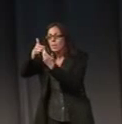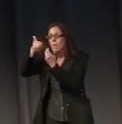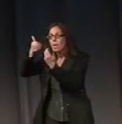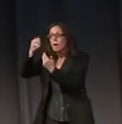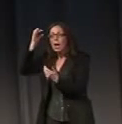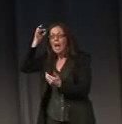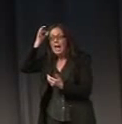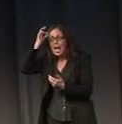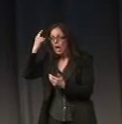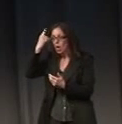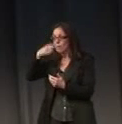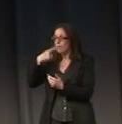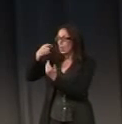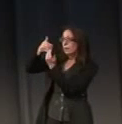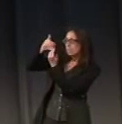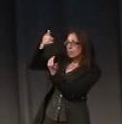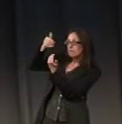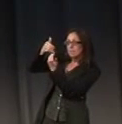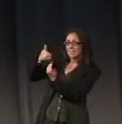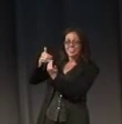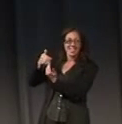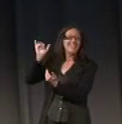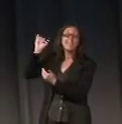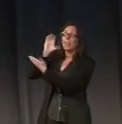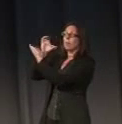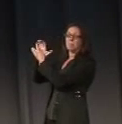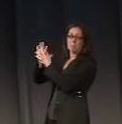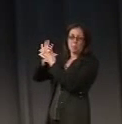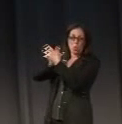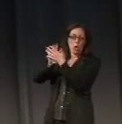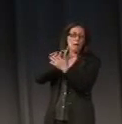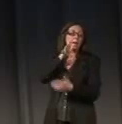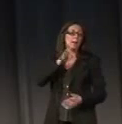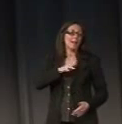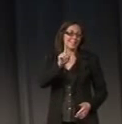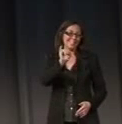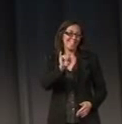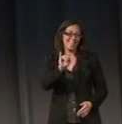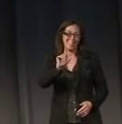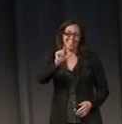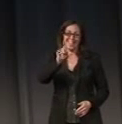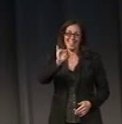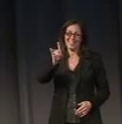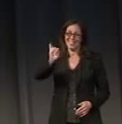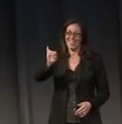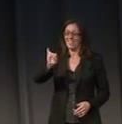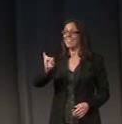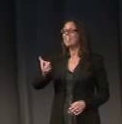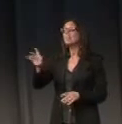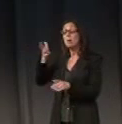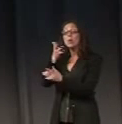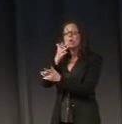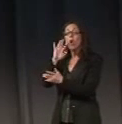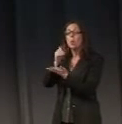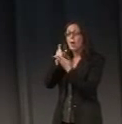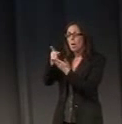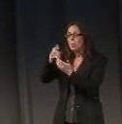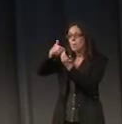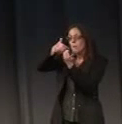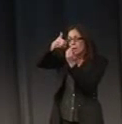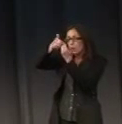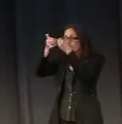in a very blurry photograph. This is Lady Diana, and those color cues help you segment her face, and they do so even